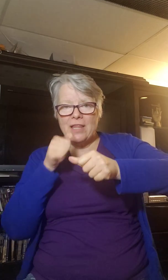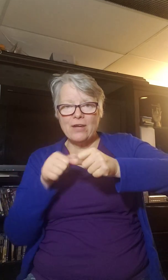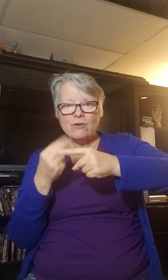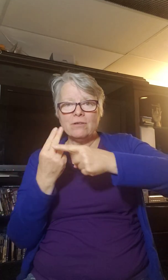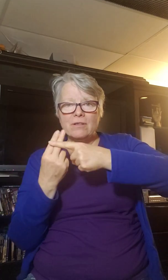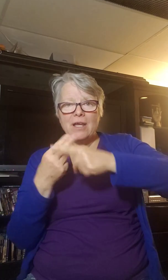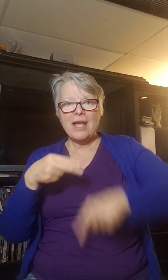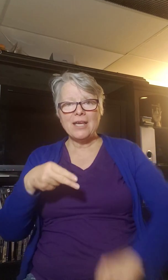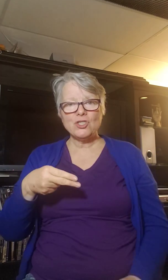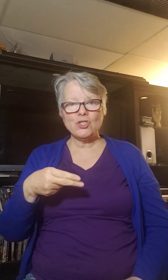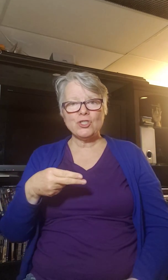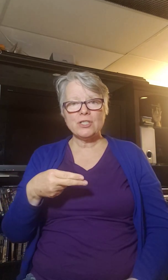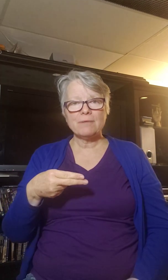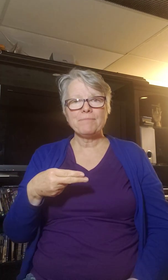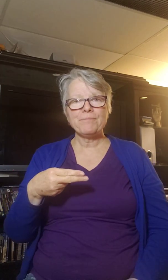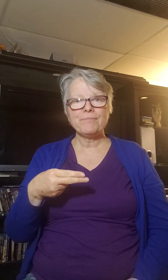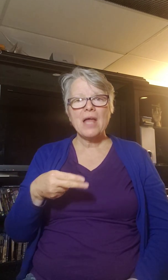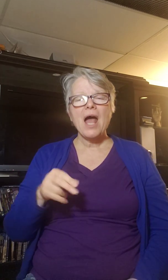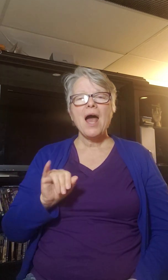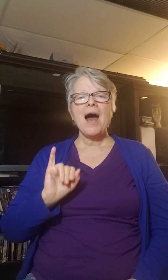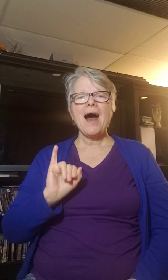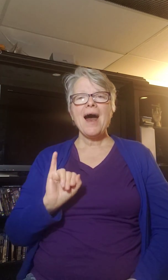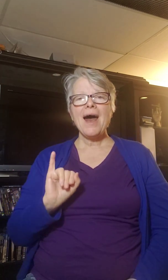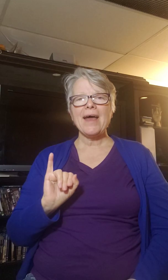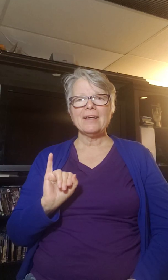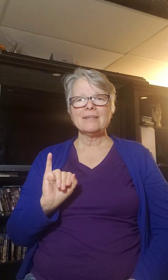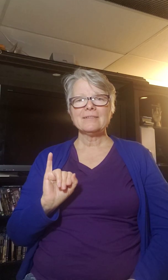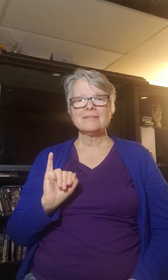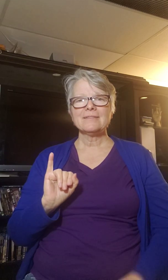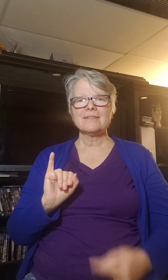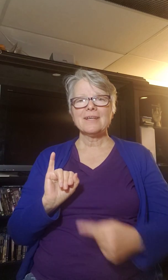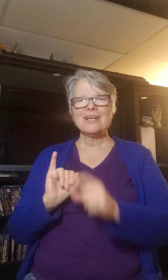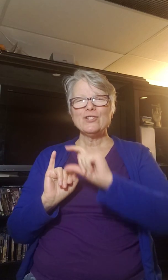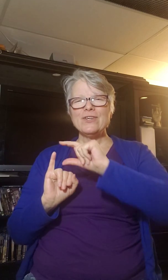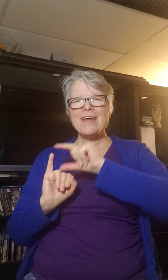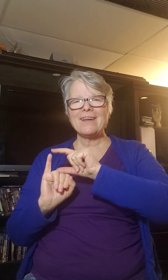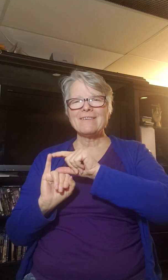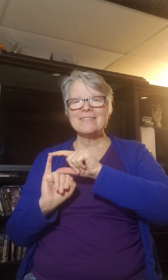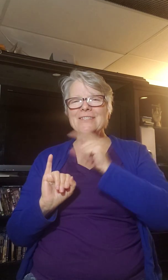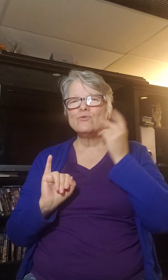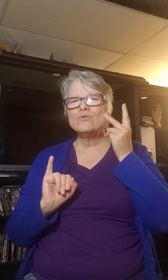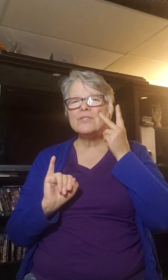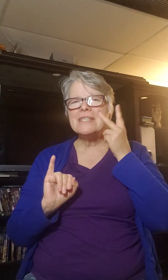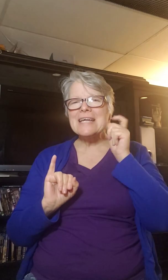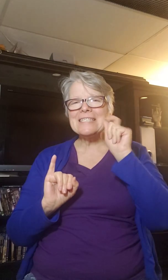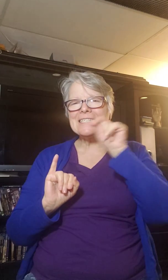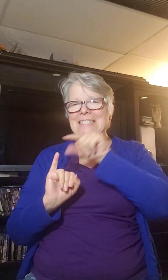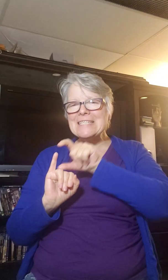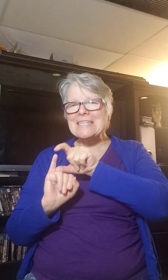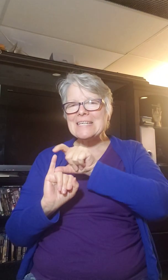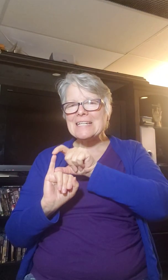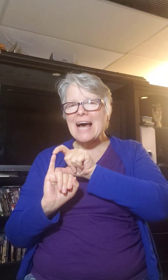letter H. I. Look at that. See, that is just a little